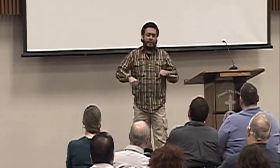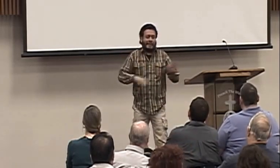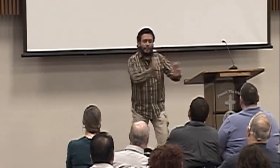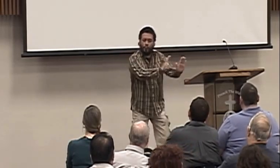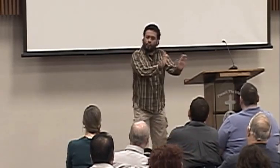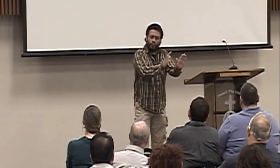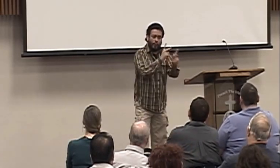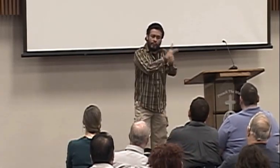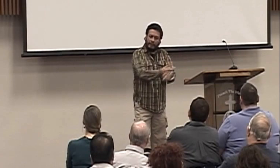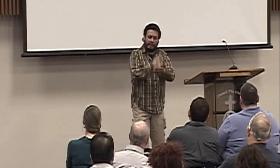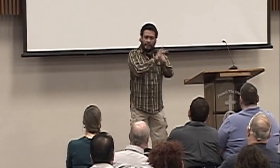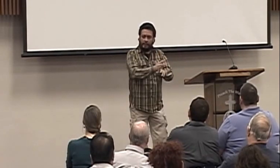Okay.